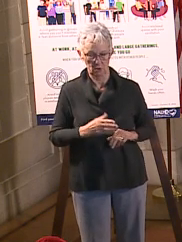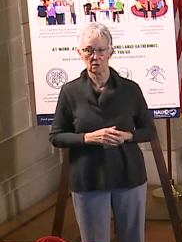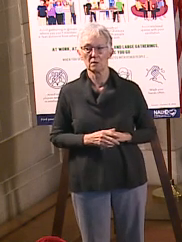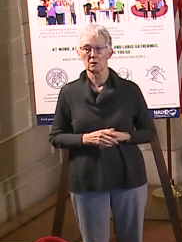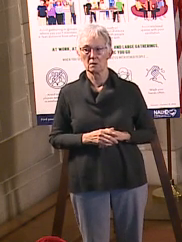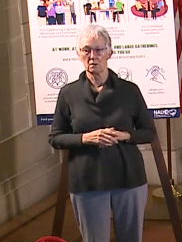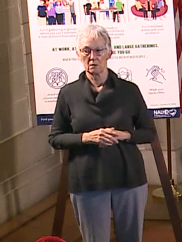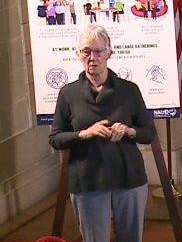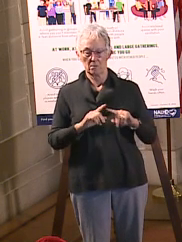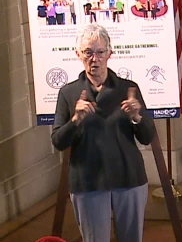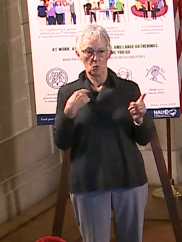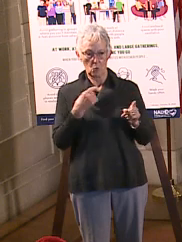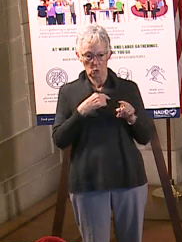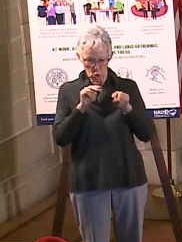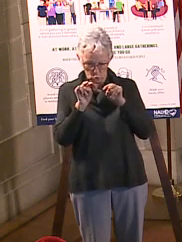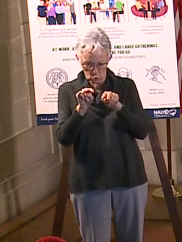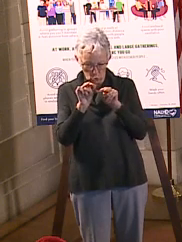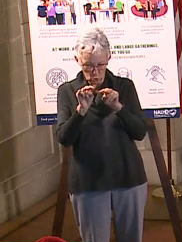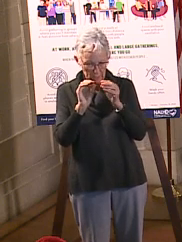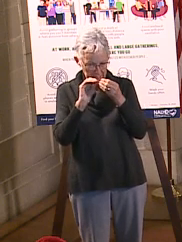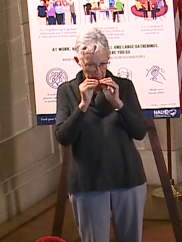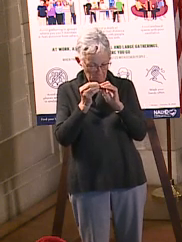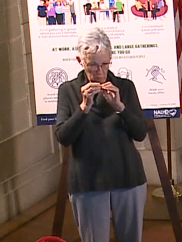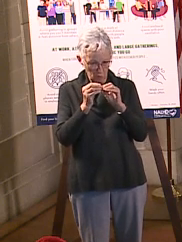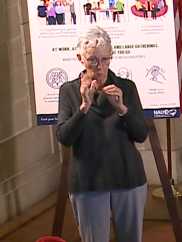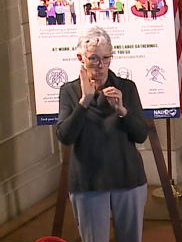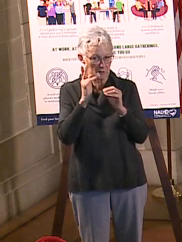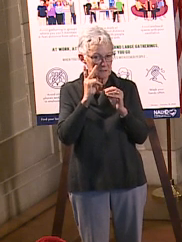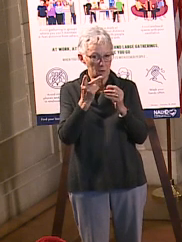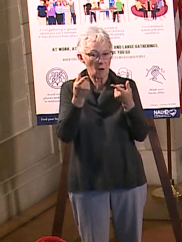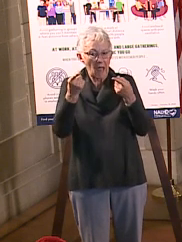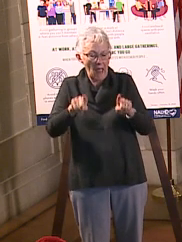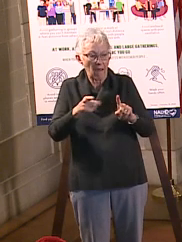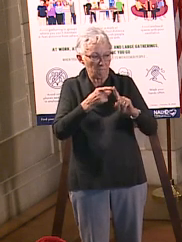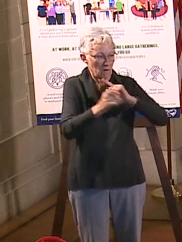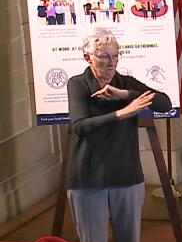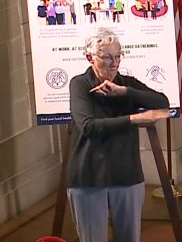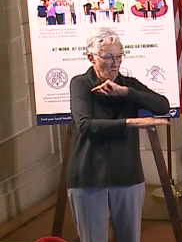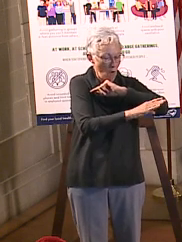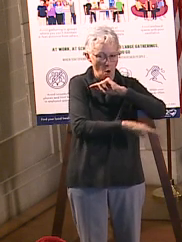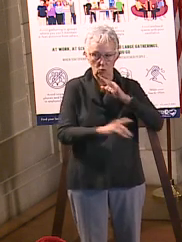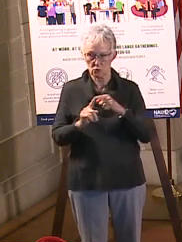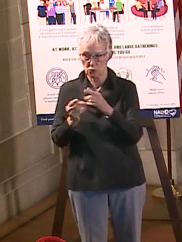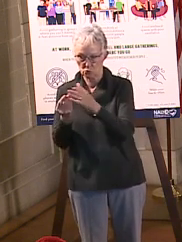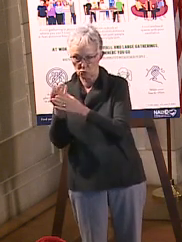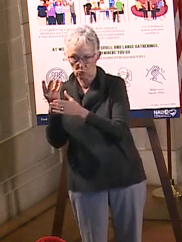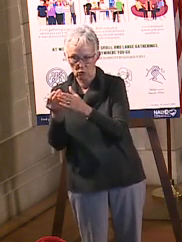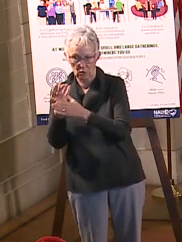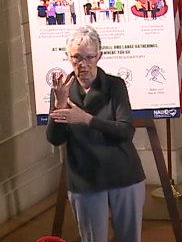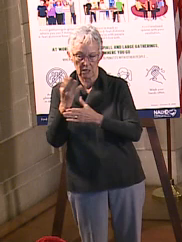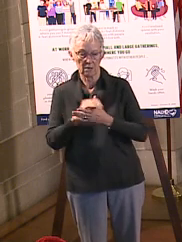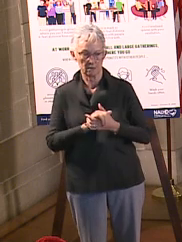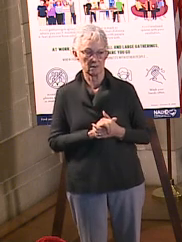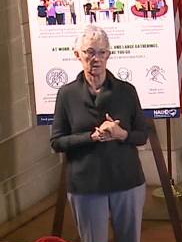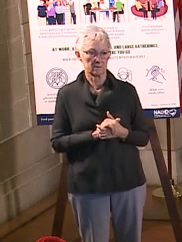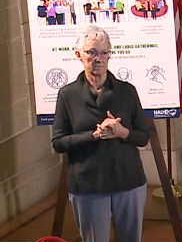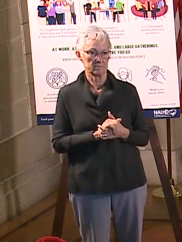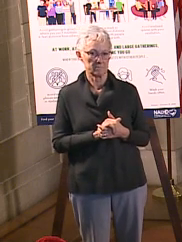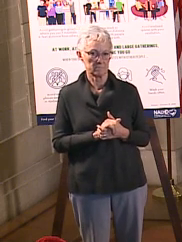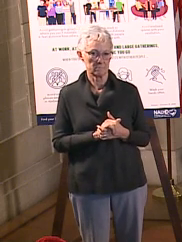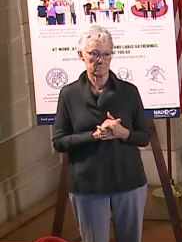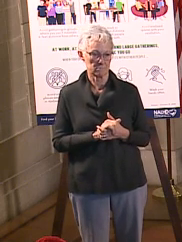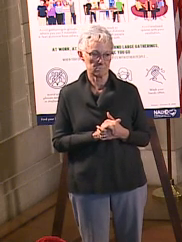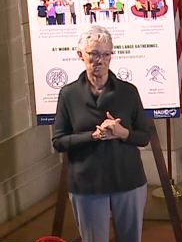we're tracking that very closely as we go from the fall to the spring. You can have a retention challenge across that semester.